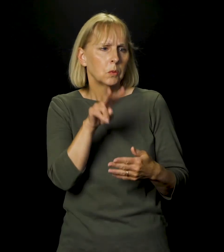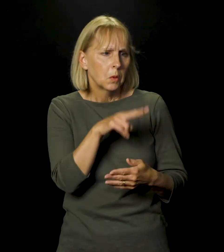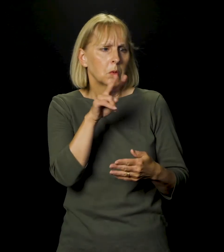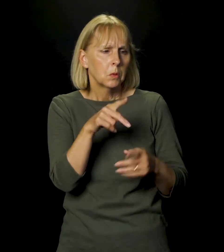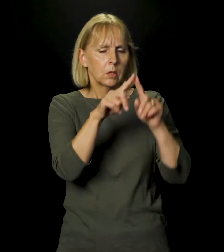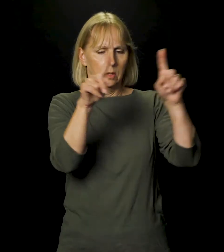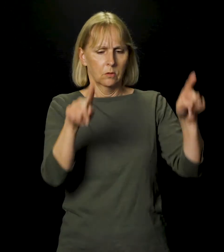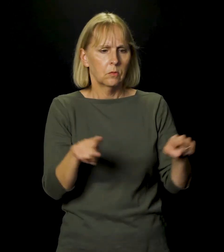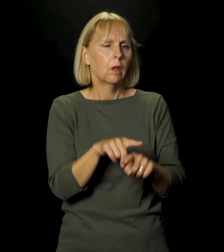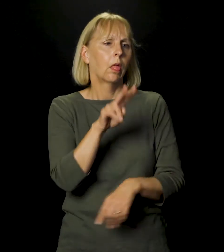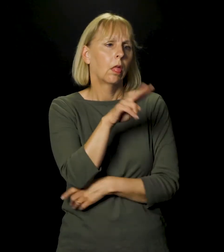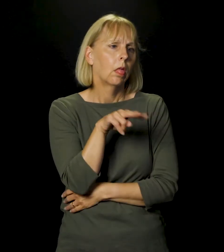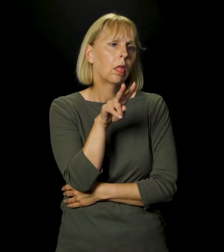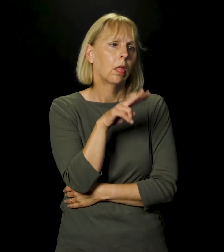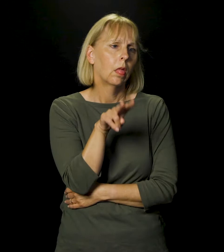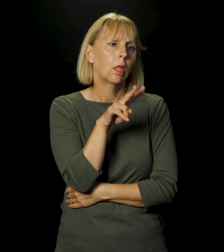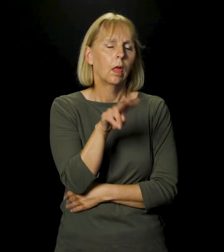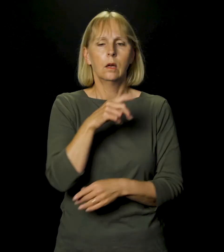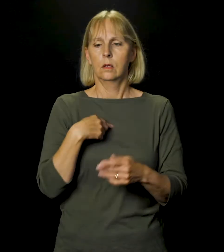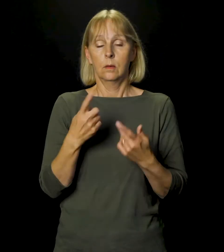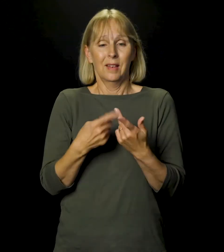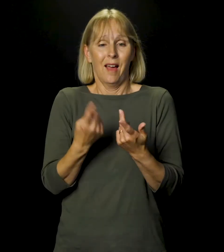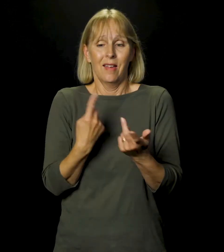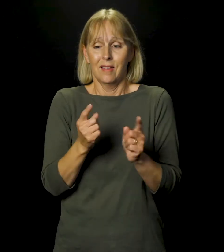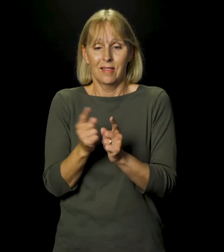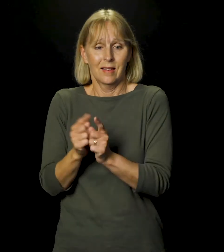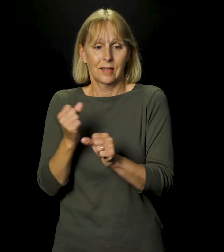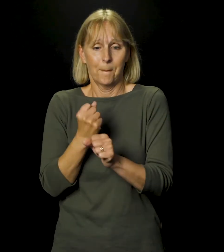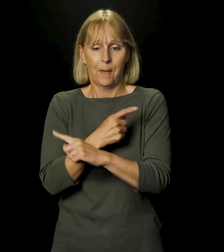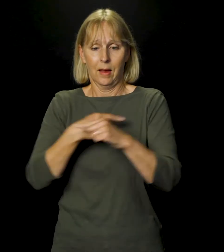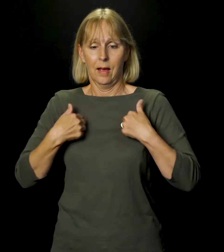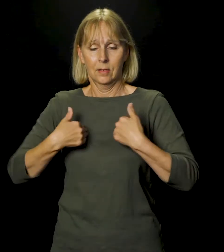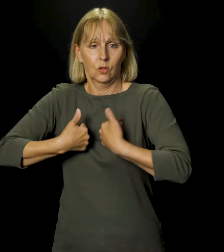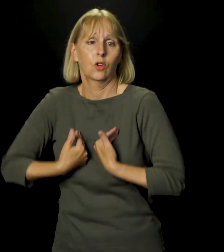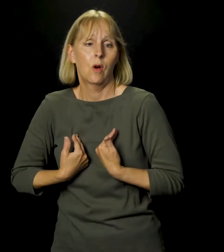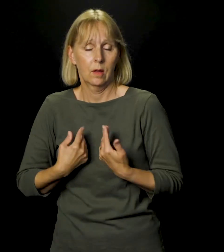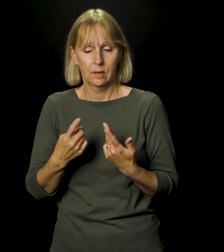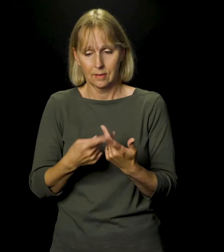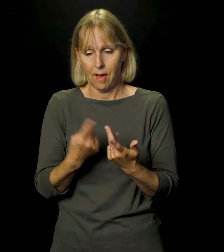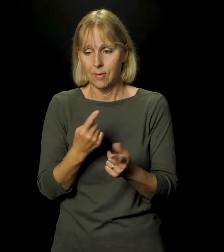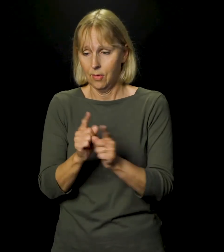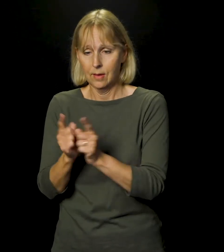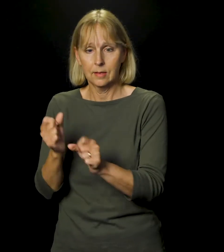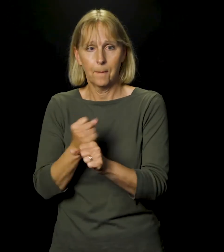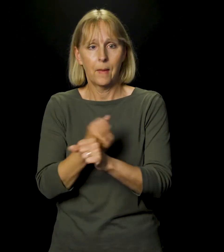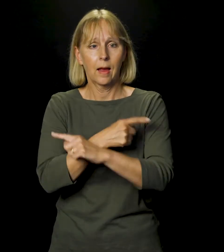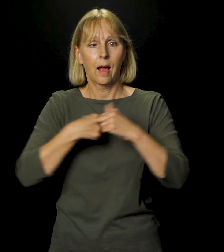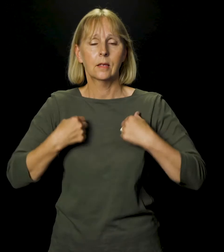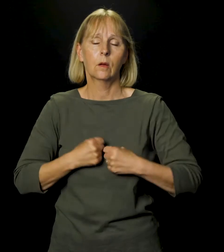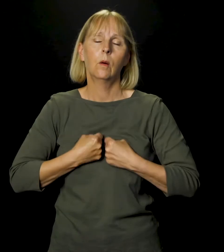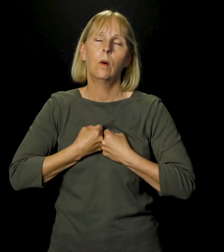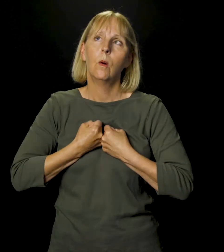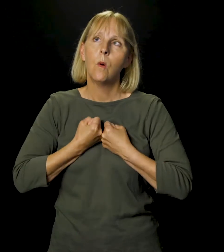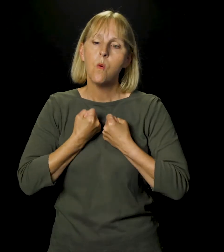time, what else might be in need of re-energising? What else is fatigued? And it was as